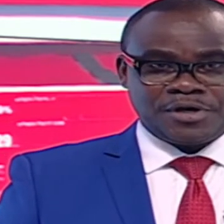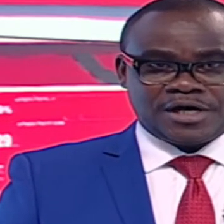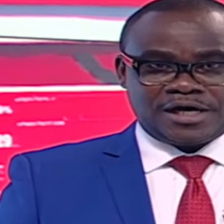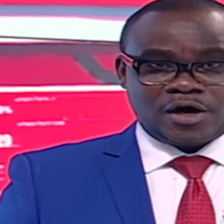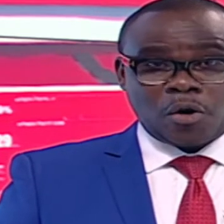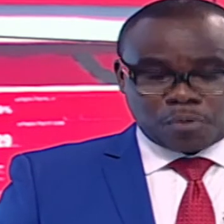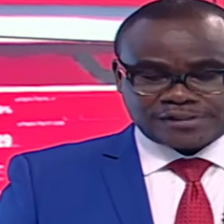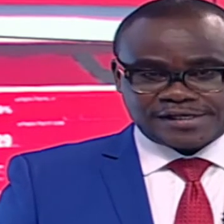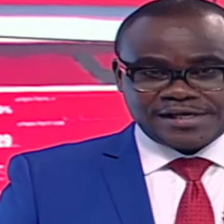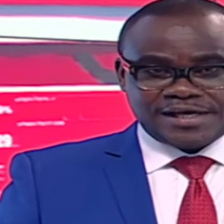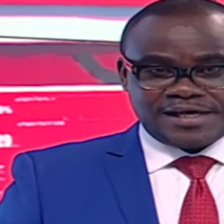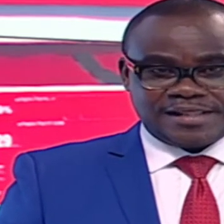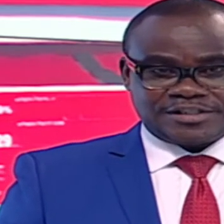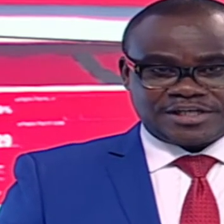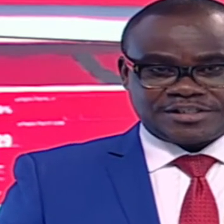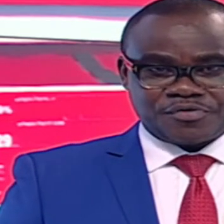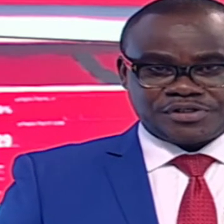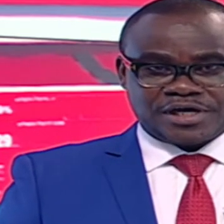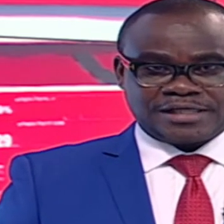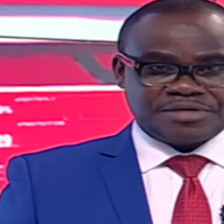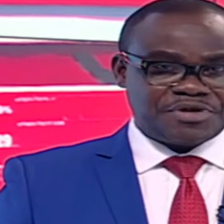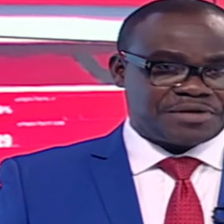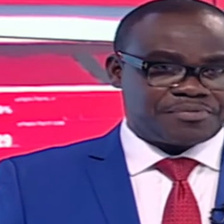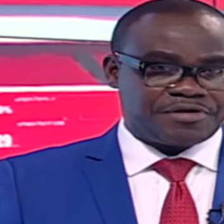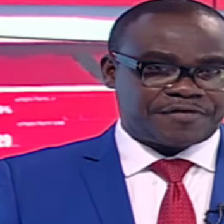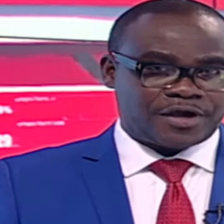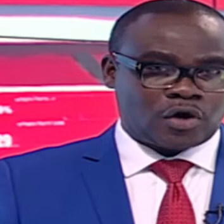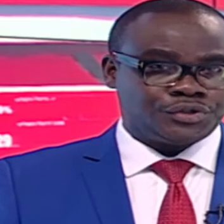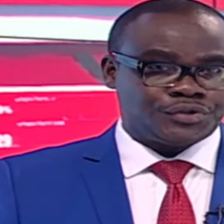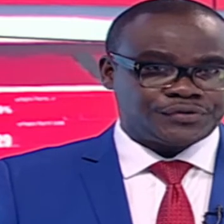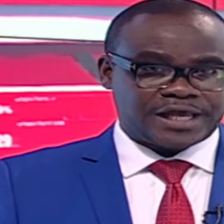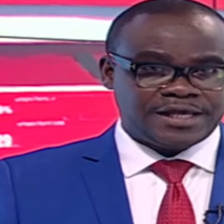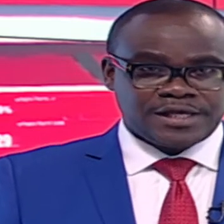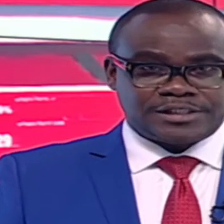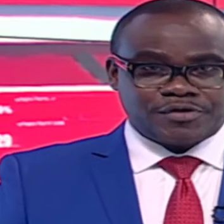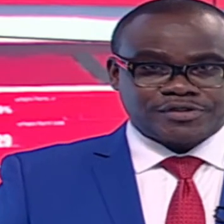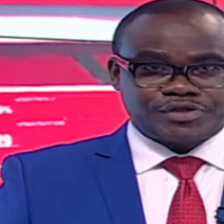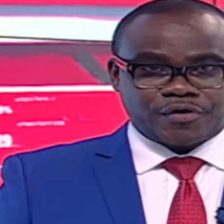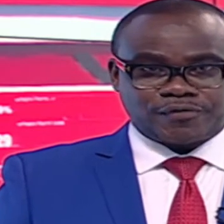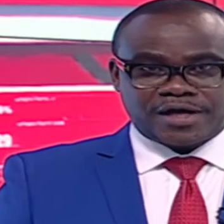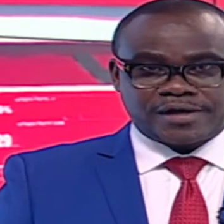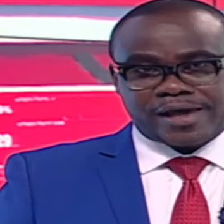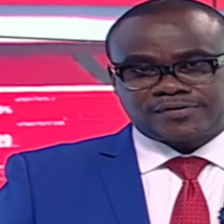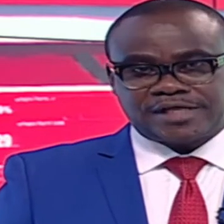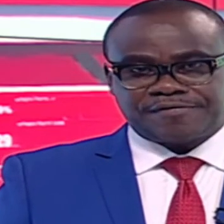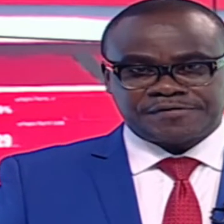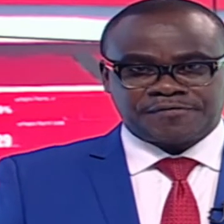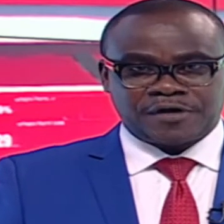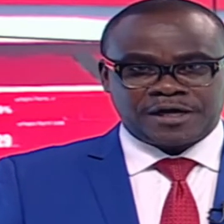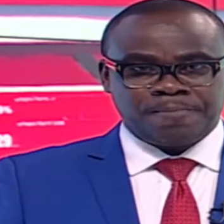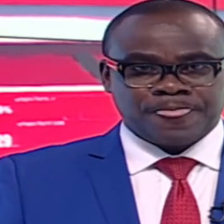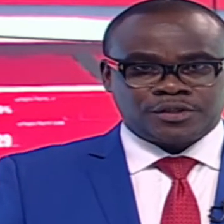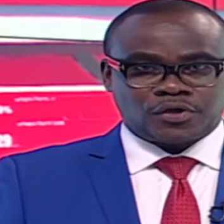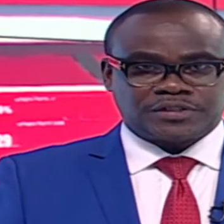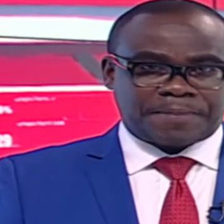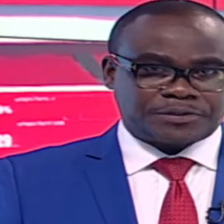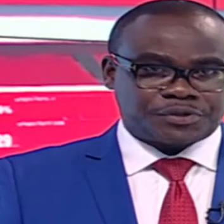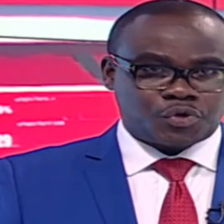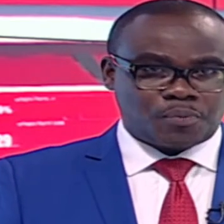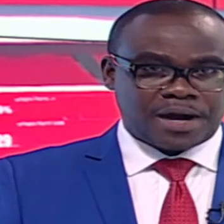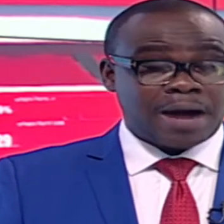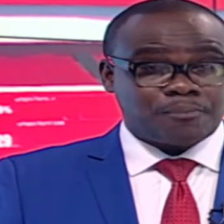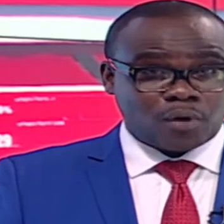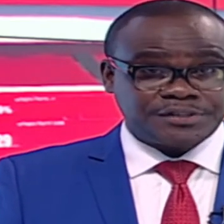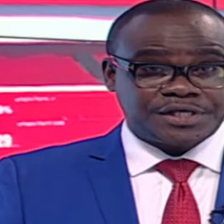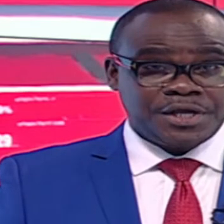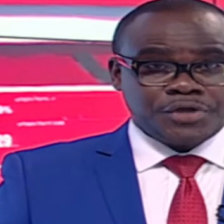from Obuasi in the Ashanti region. At a media briefing on Tuesday, the Director General of the Ghana Health Service, Dr. Patrick